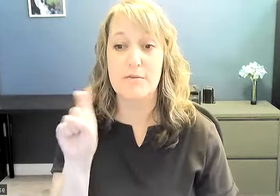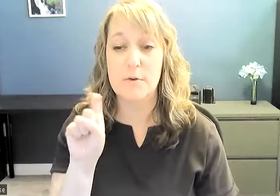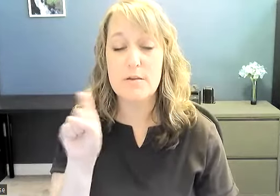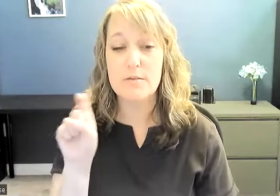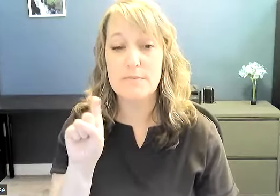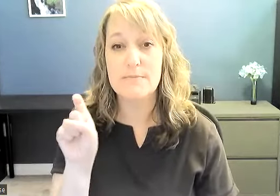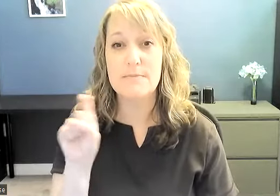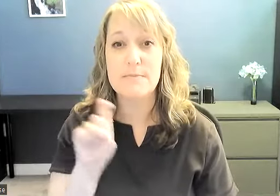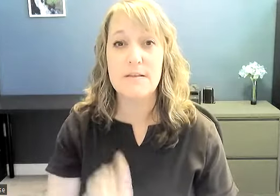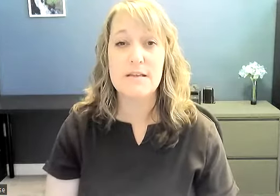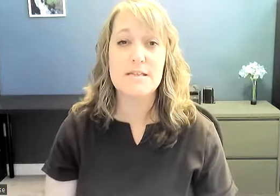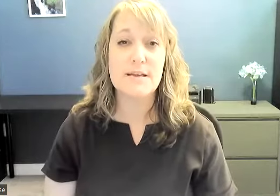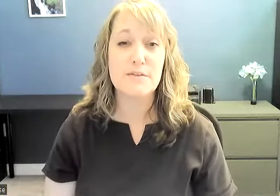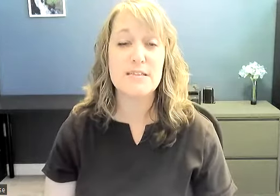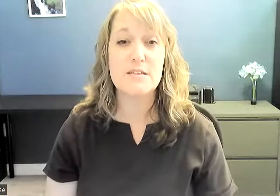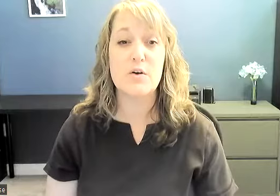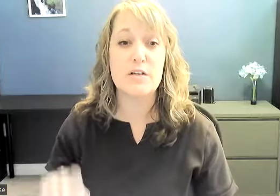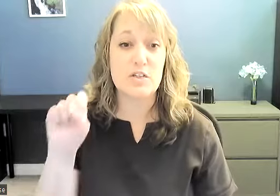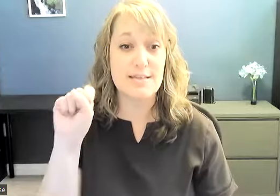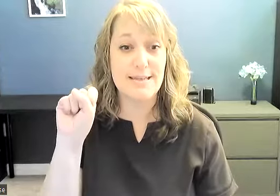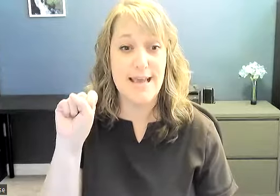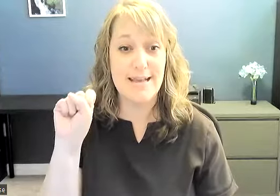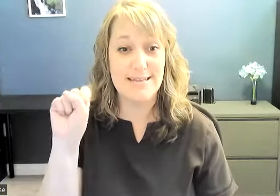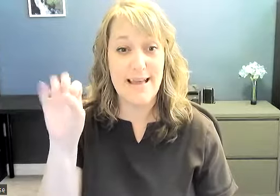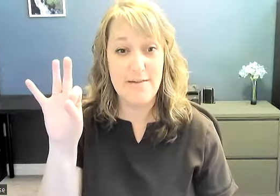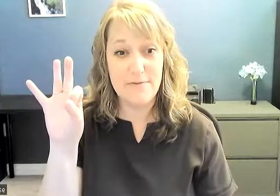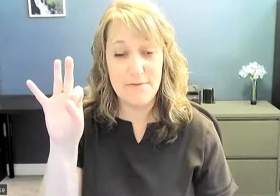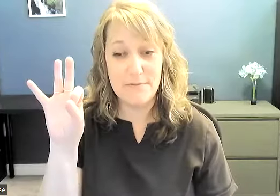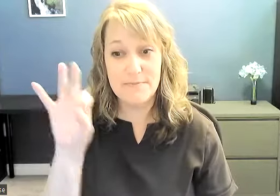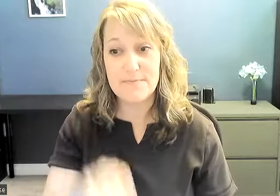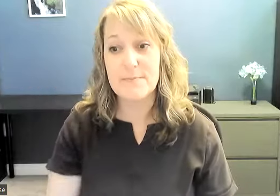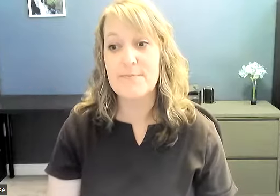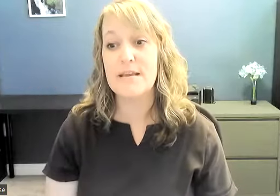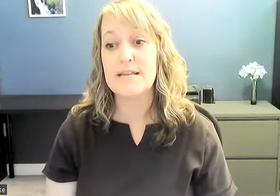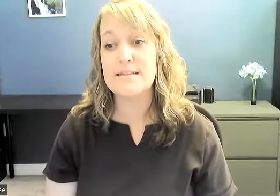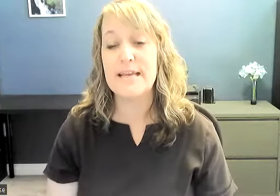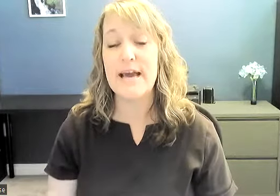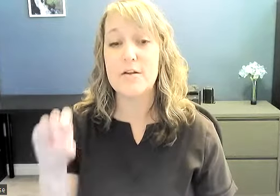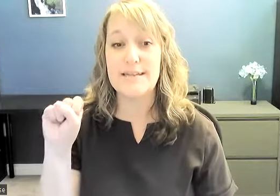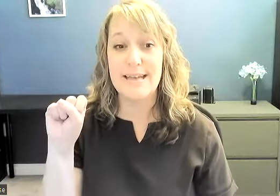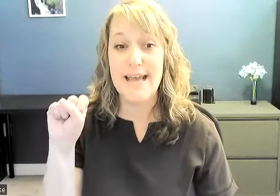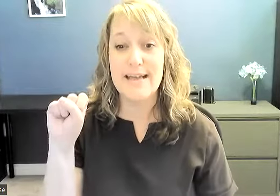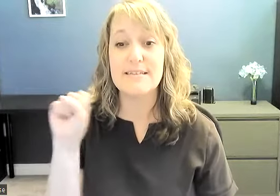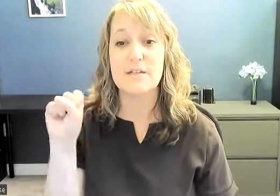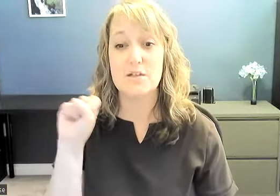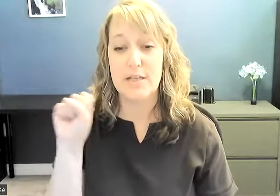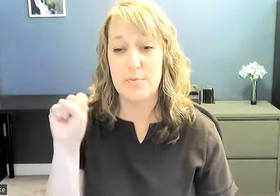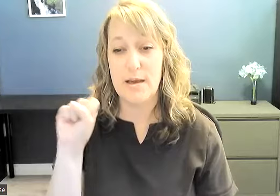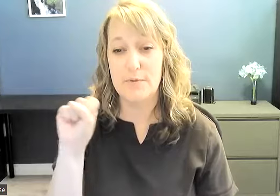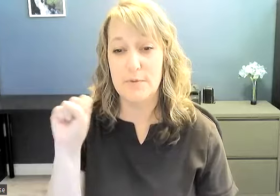forth. San Francisco is just SF. Seattle is an S shaken back and forth,